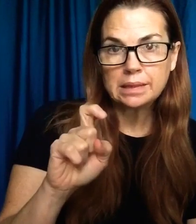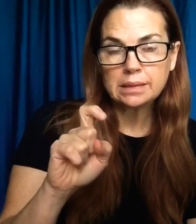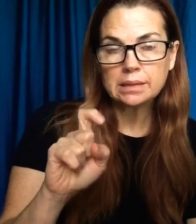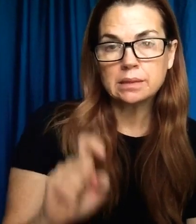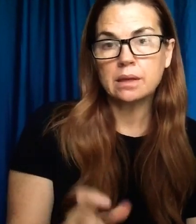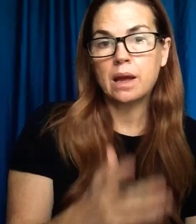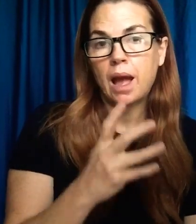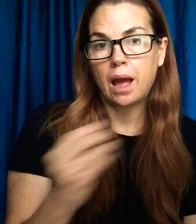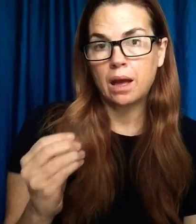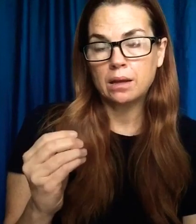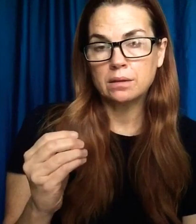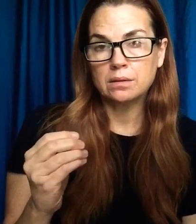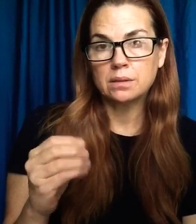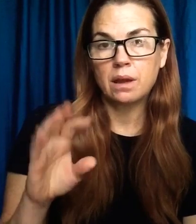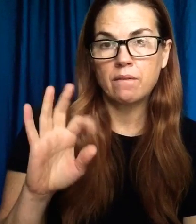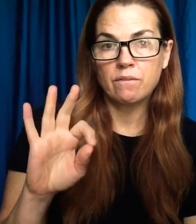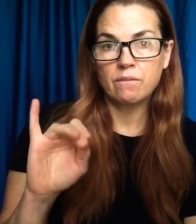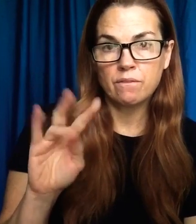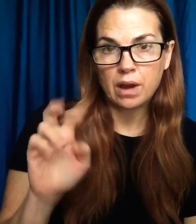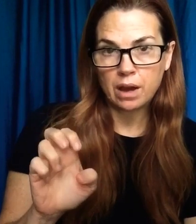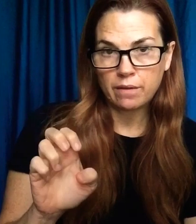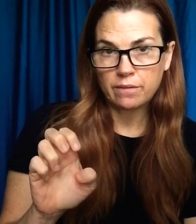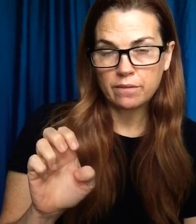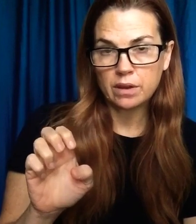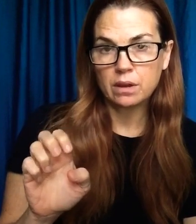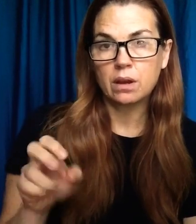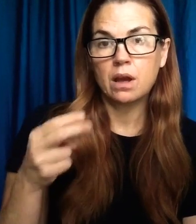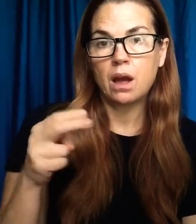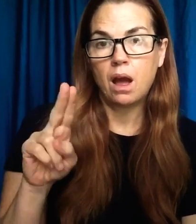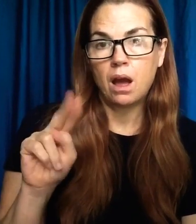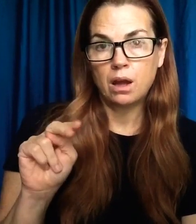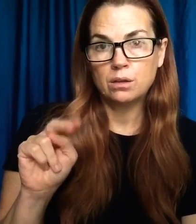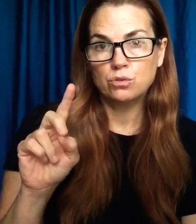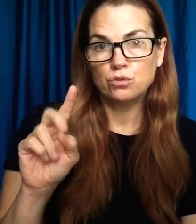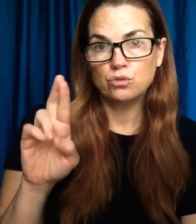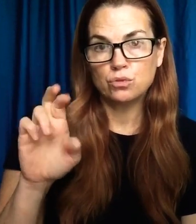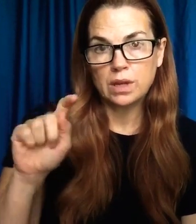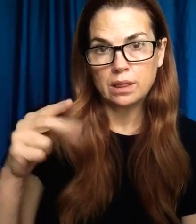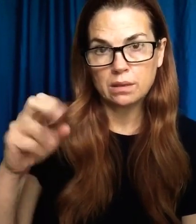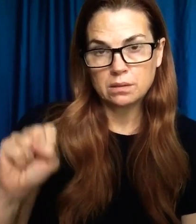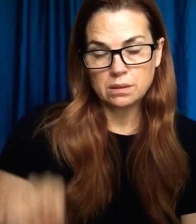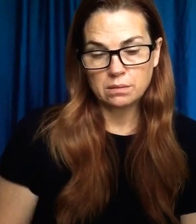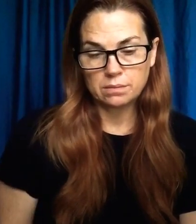here. So I have 6